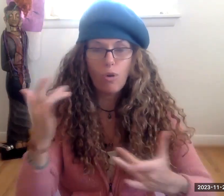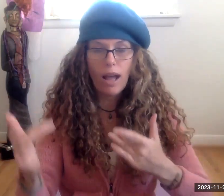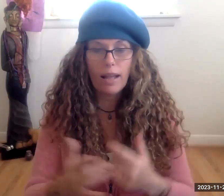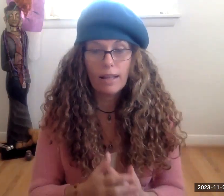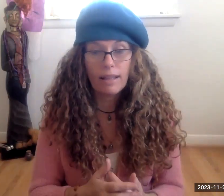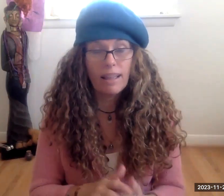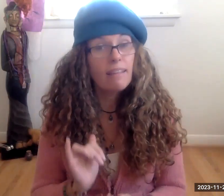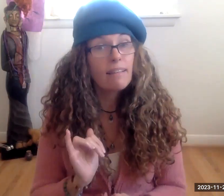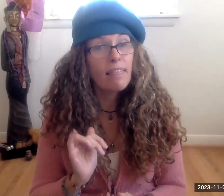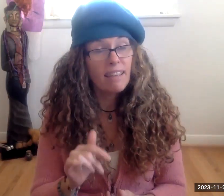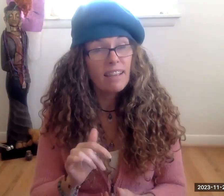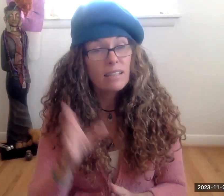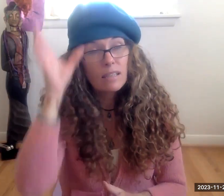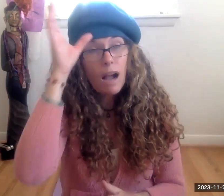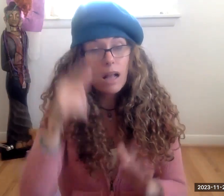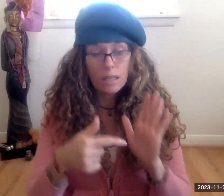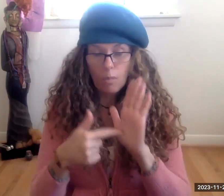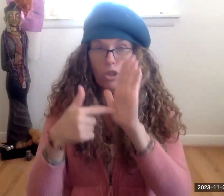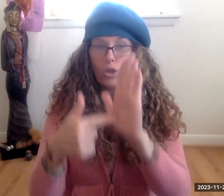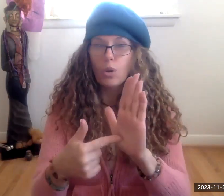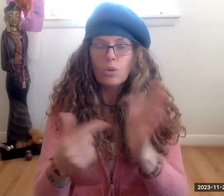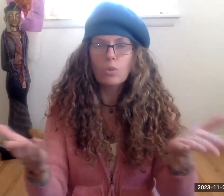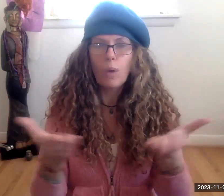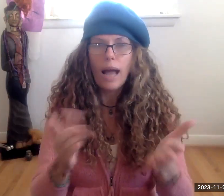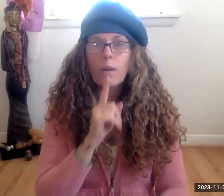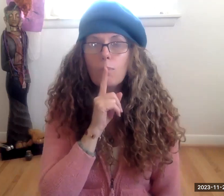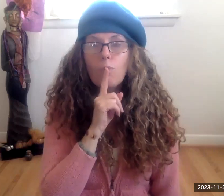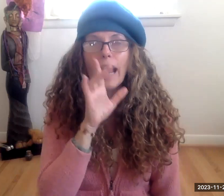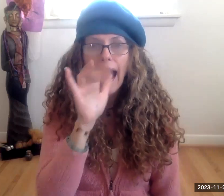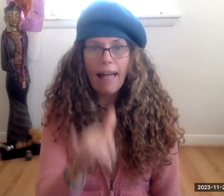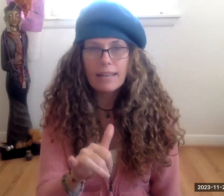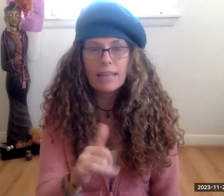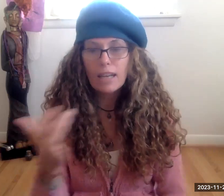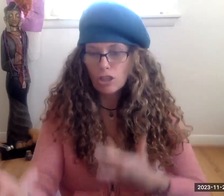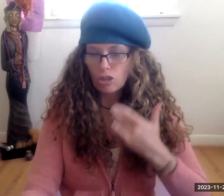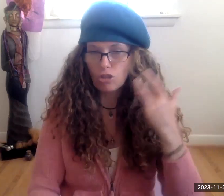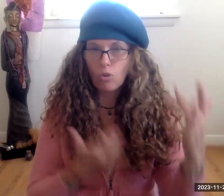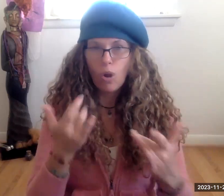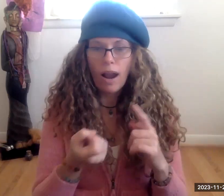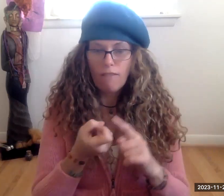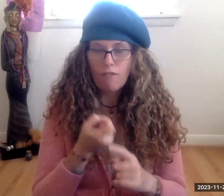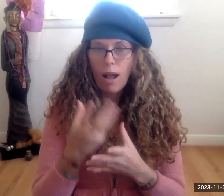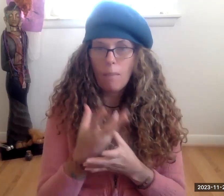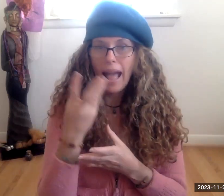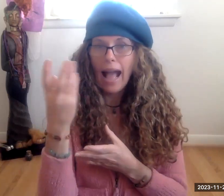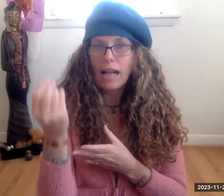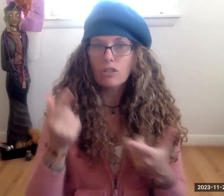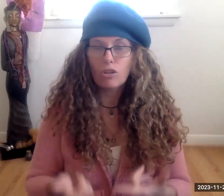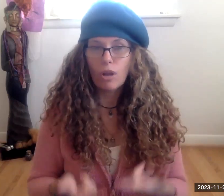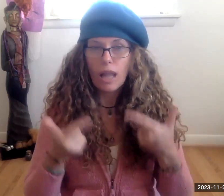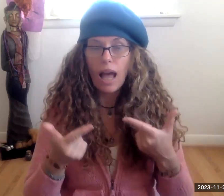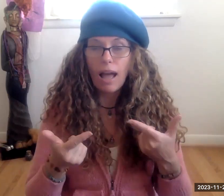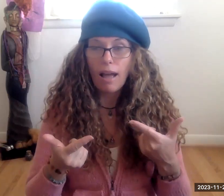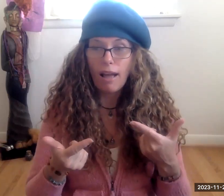This shows that, in reality, joy does not come from the external life,